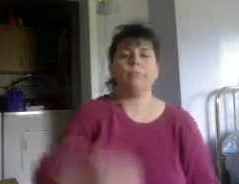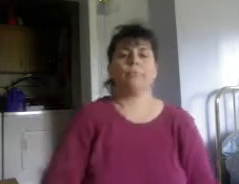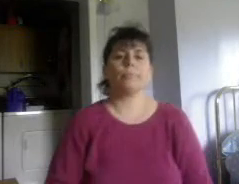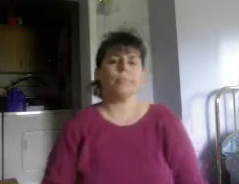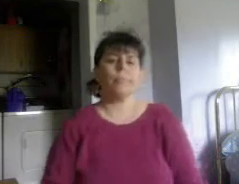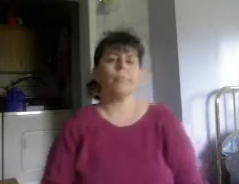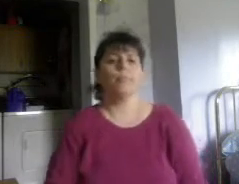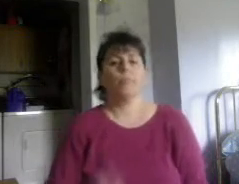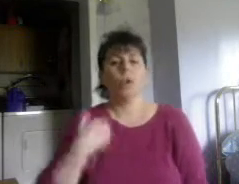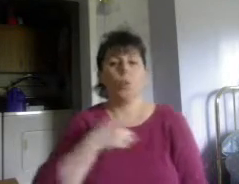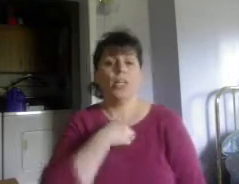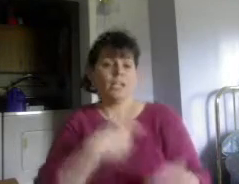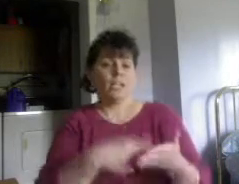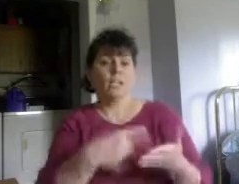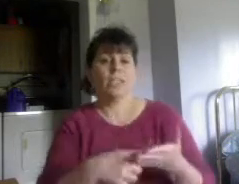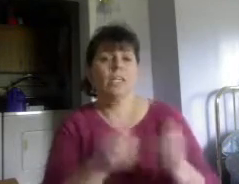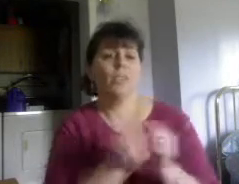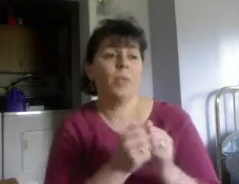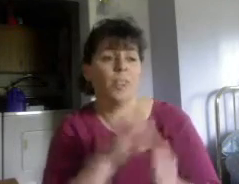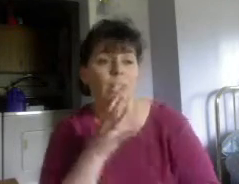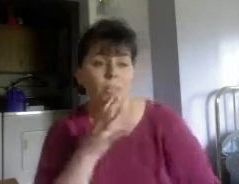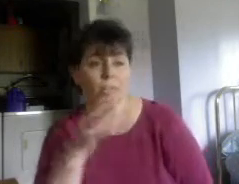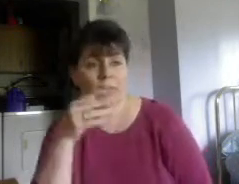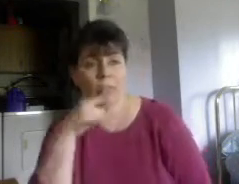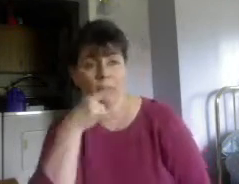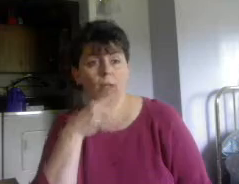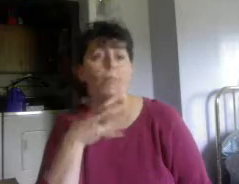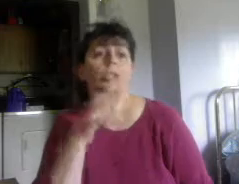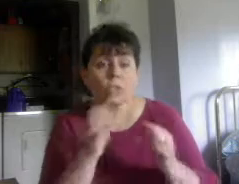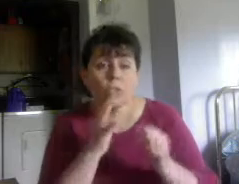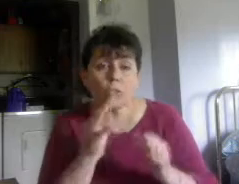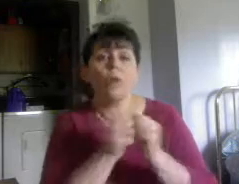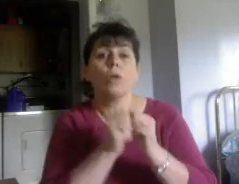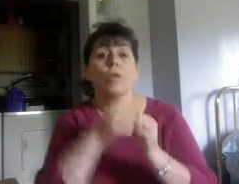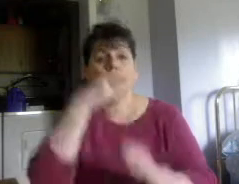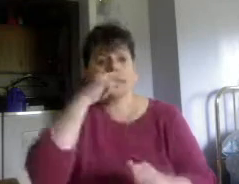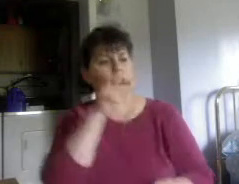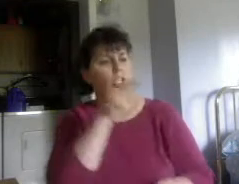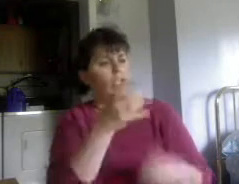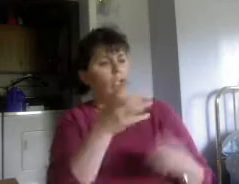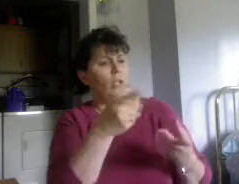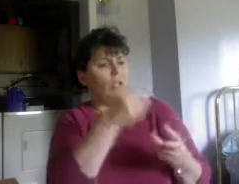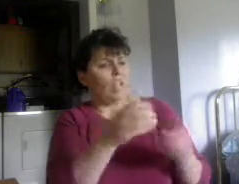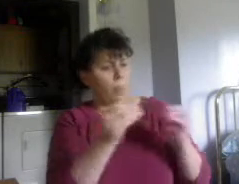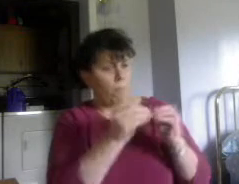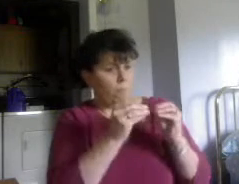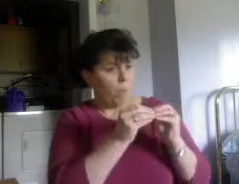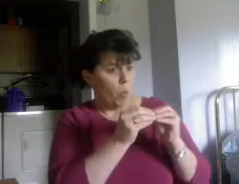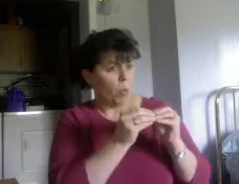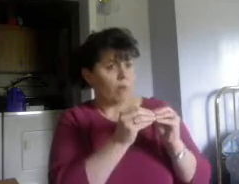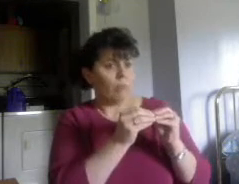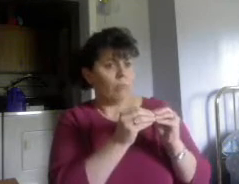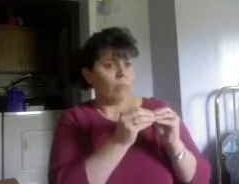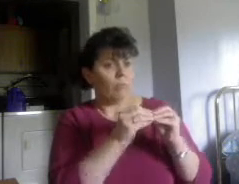little bit and ask such things as, do you think you need more or less space than most people? Why? How does it make